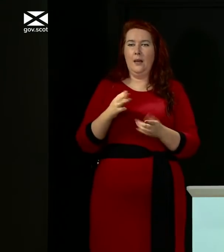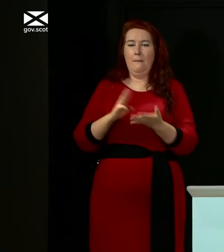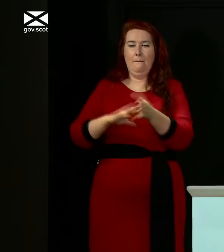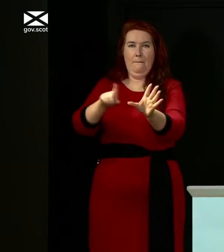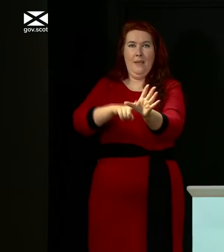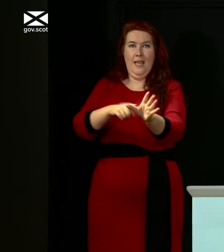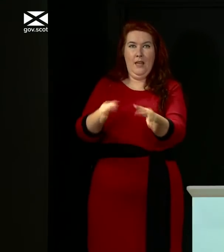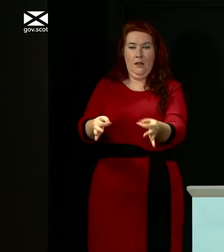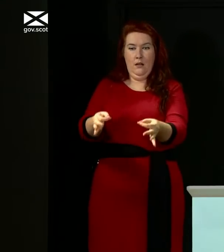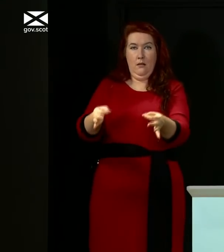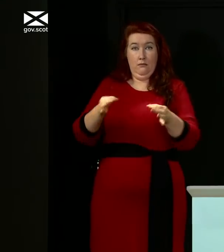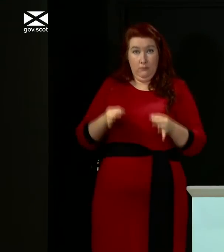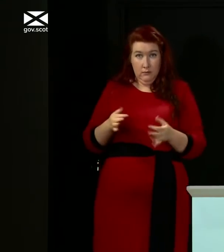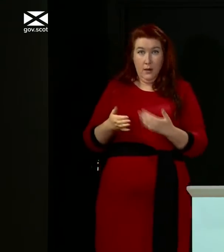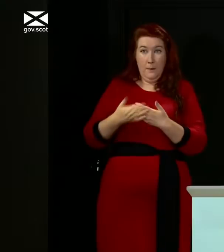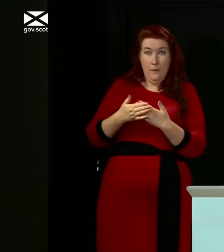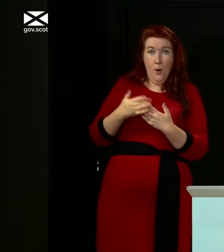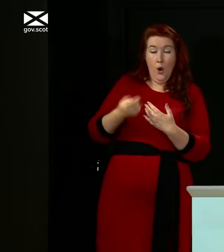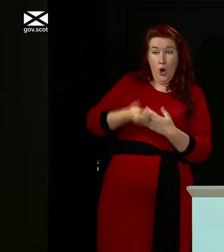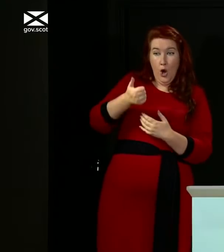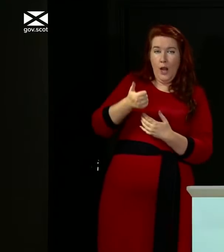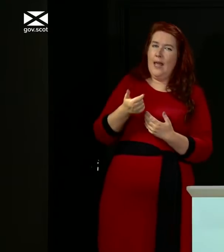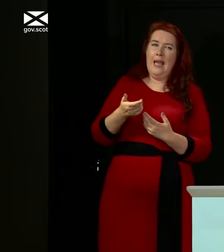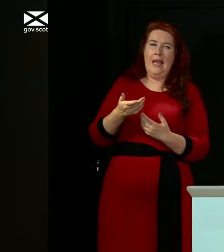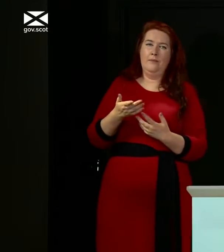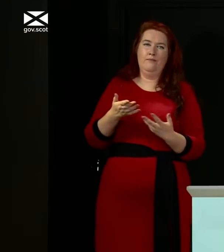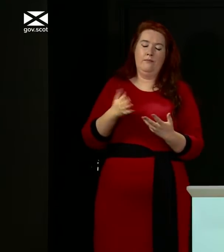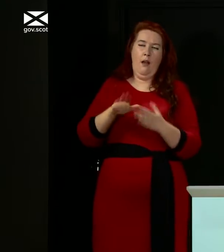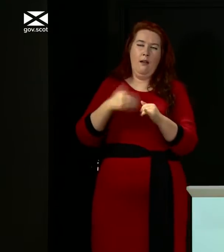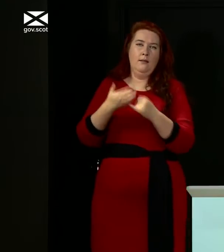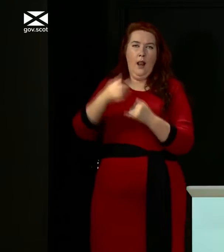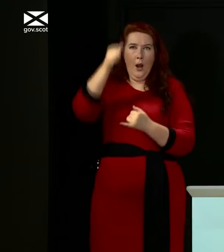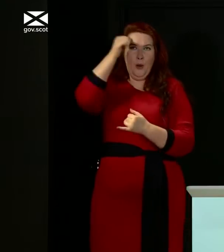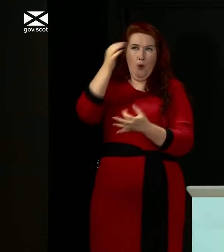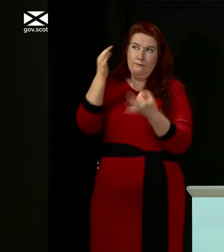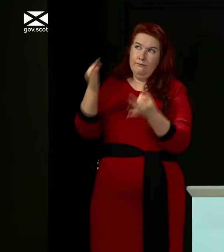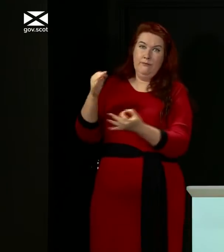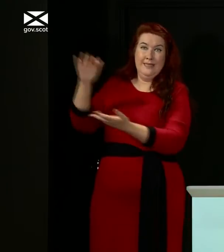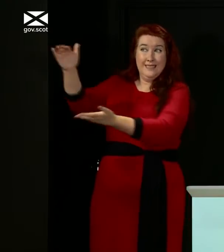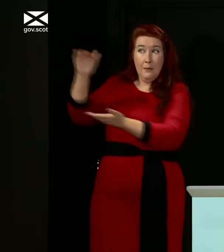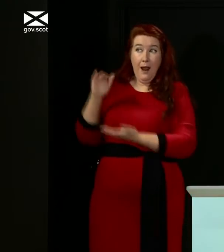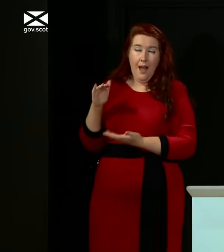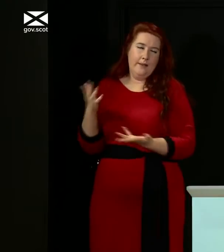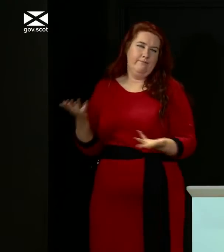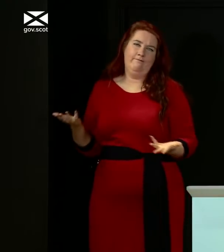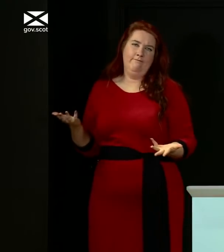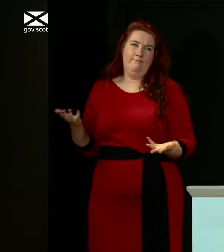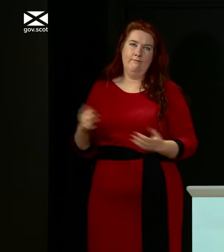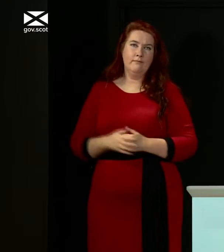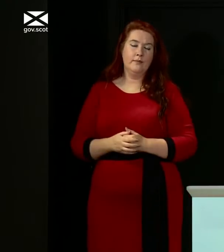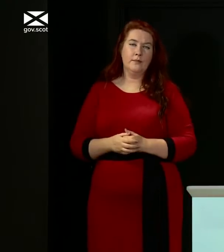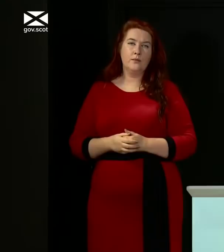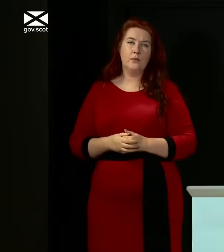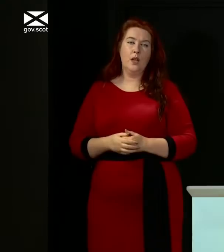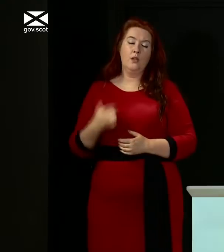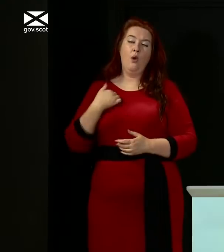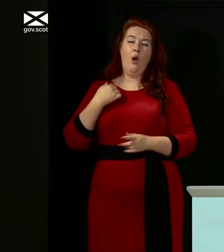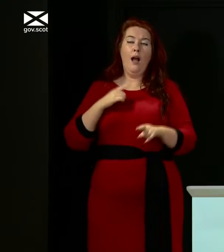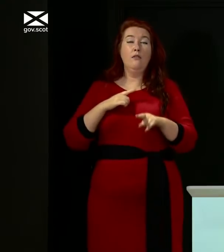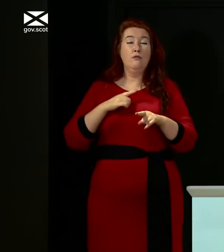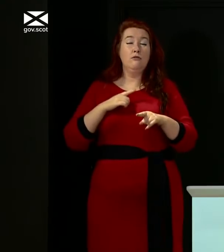date forward, I need to have greater certainty on the flow of supplies, which I don't have right now. So I'm going to try and set this